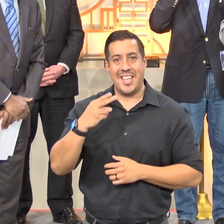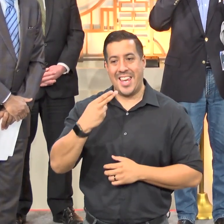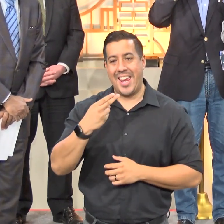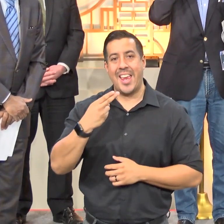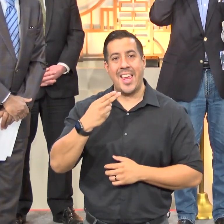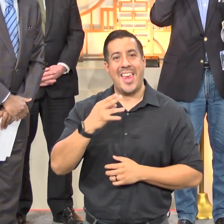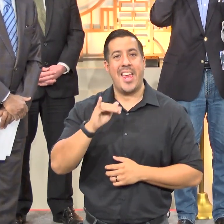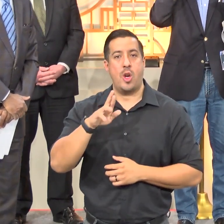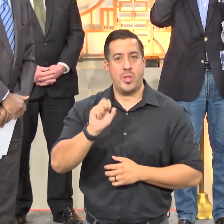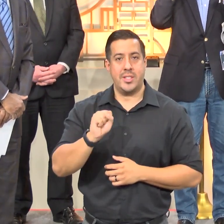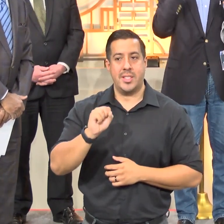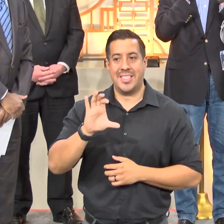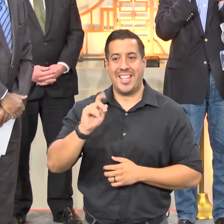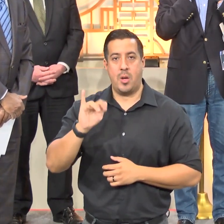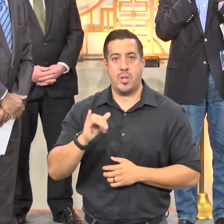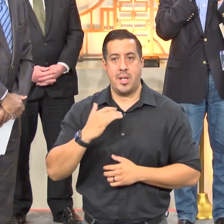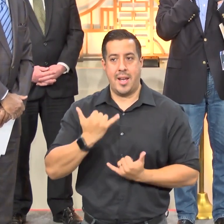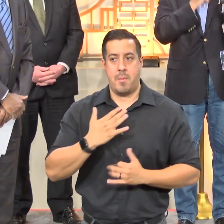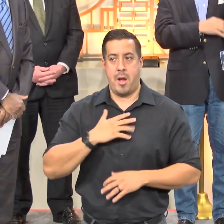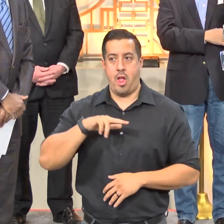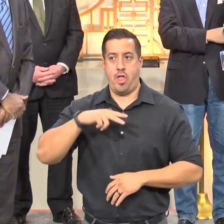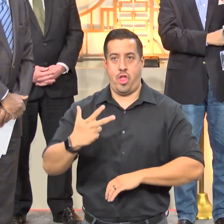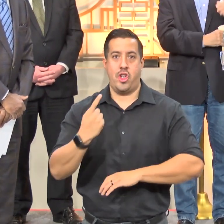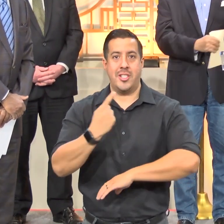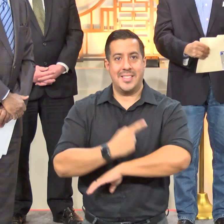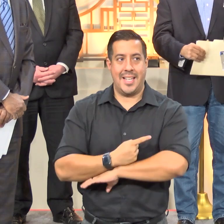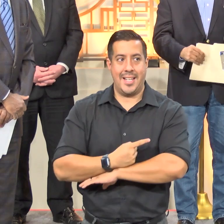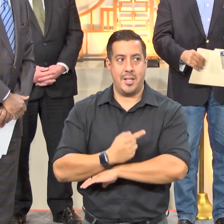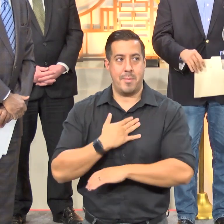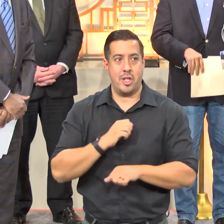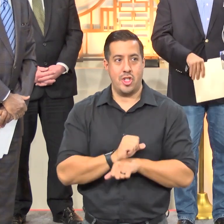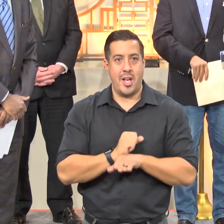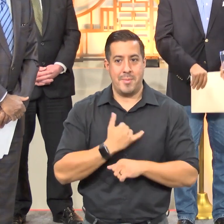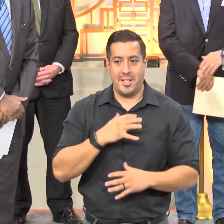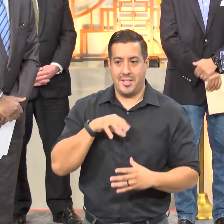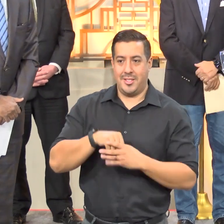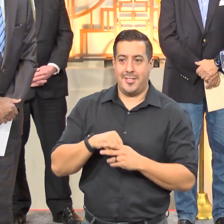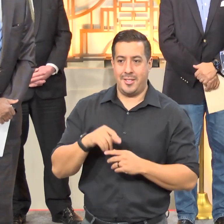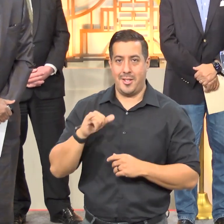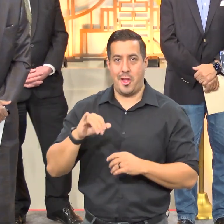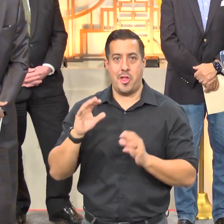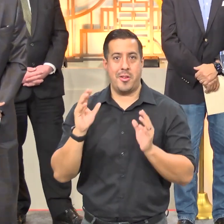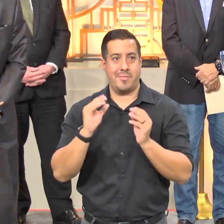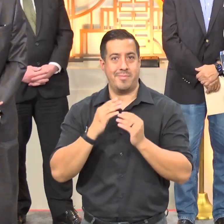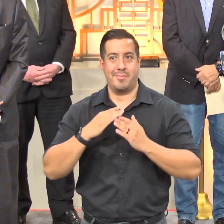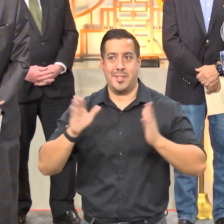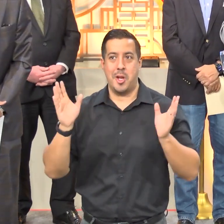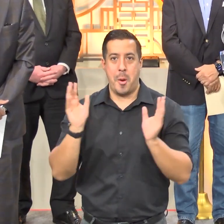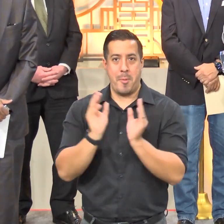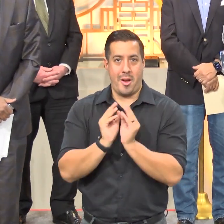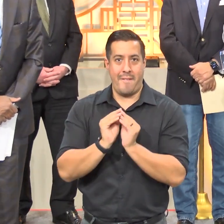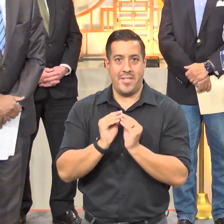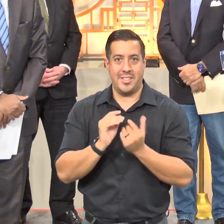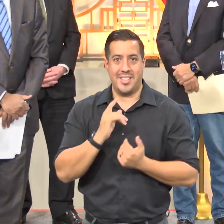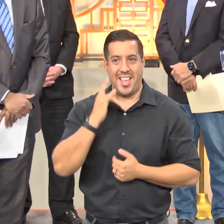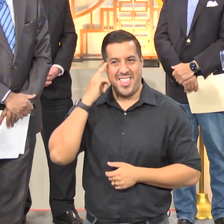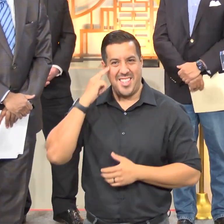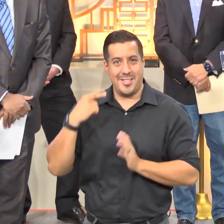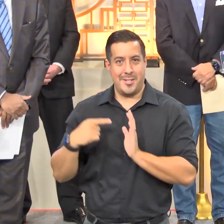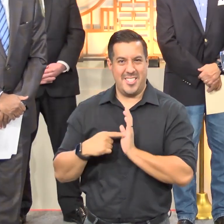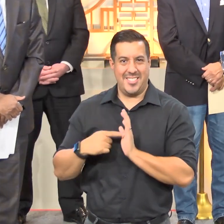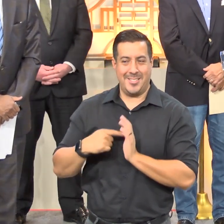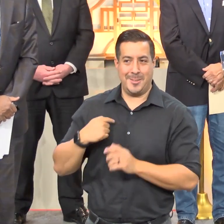on the third day of my job, participate in a press conference and having a speaking role. So I think that's payback for me